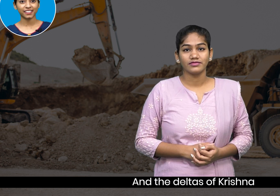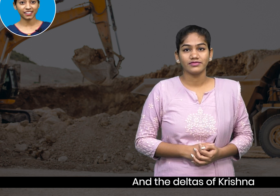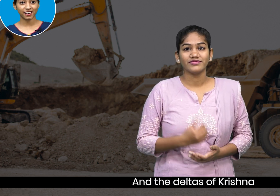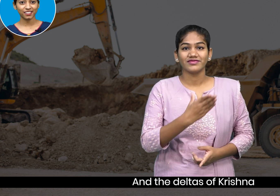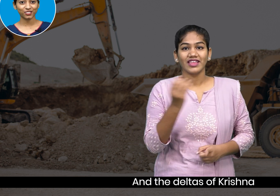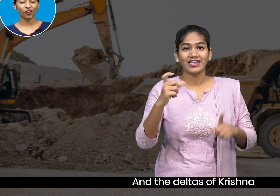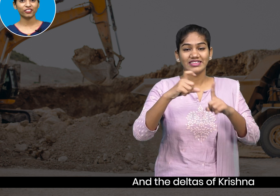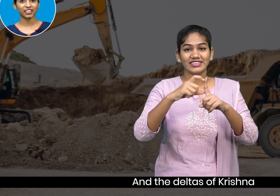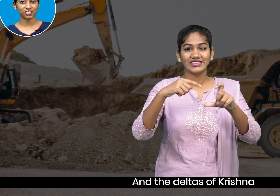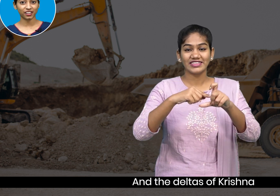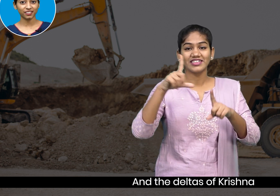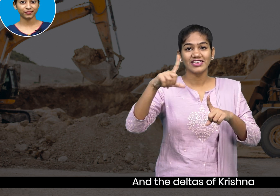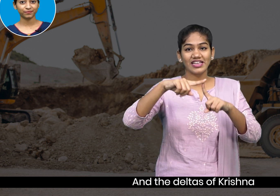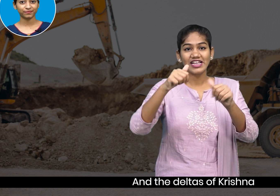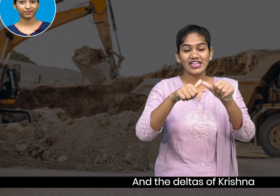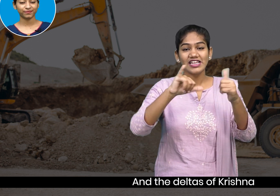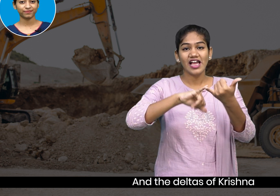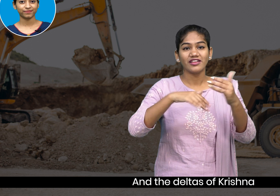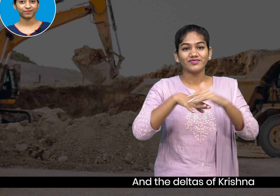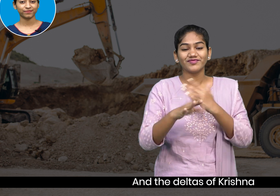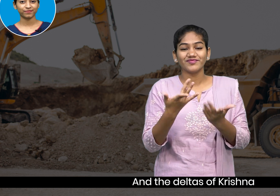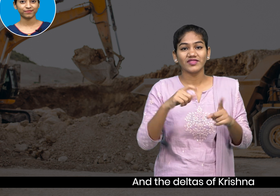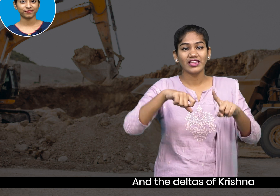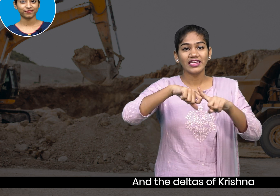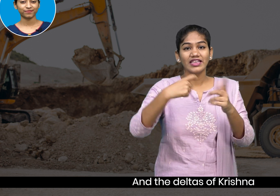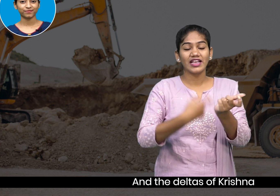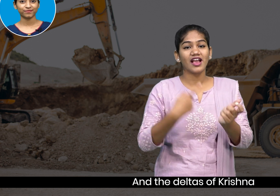and the deltas of Krishna